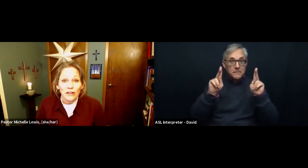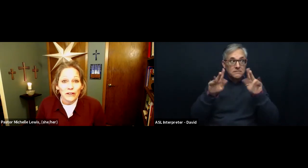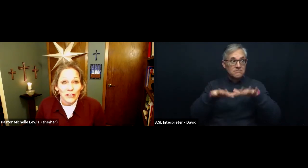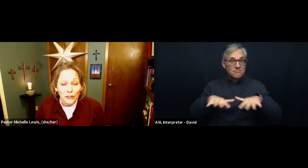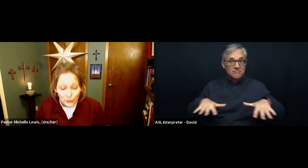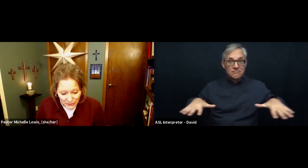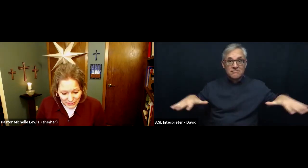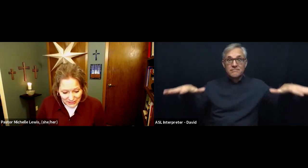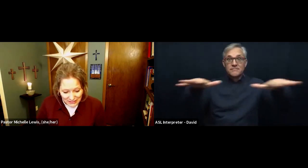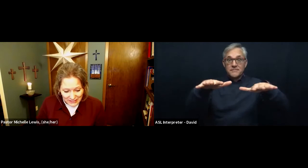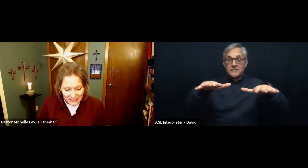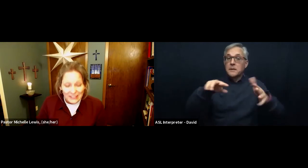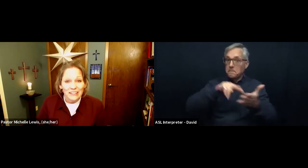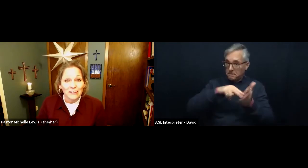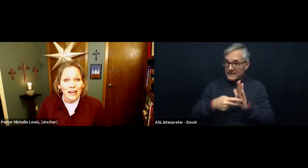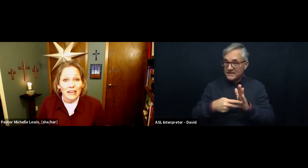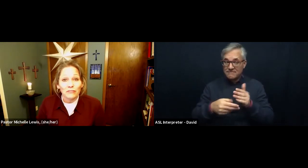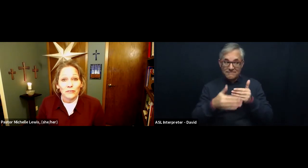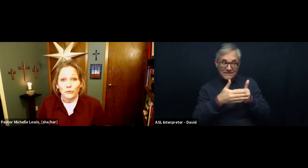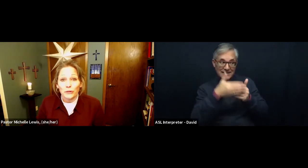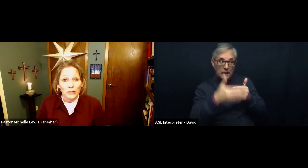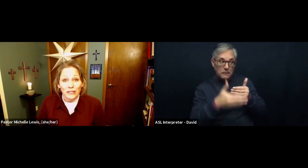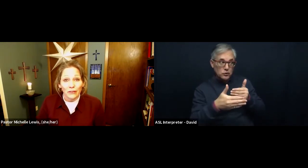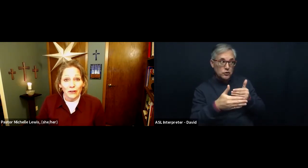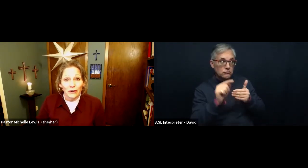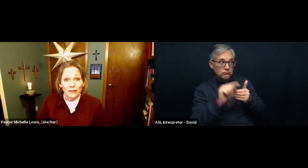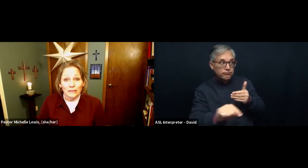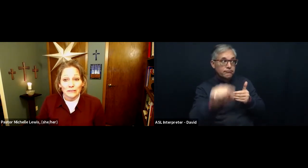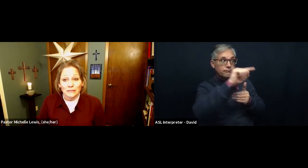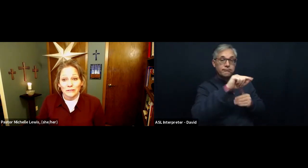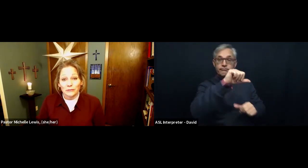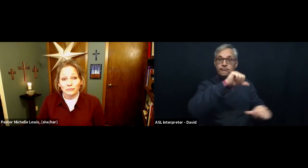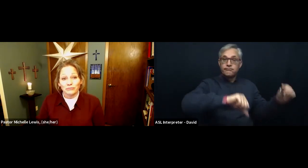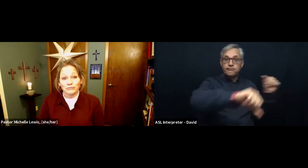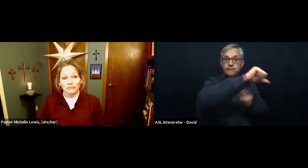then we are included in life with one another.